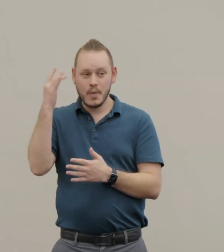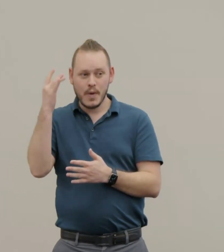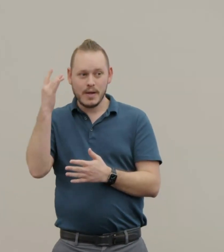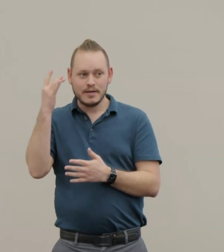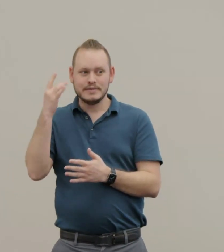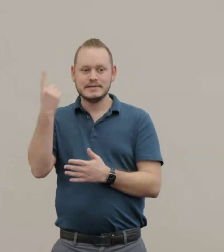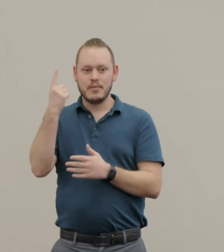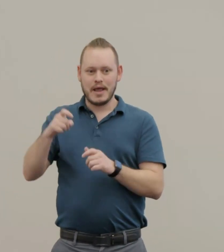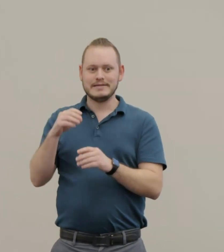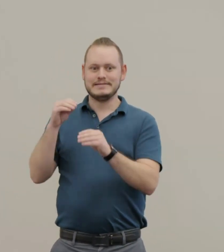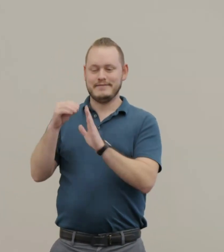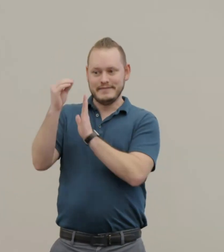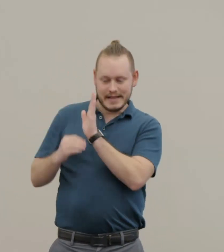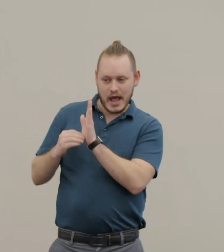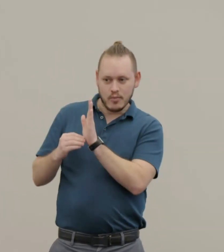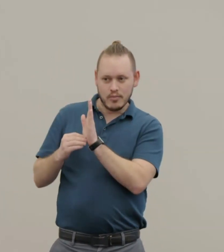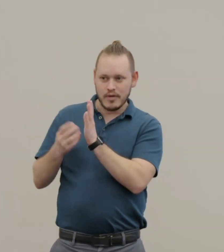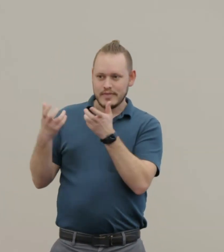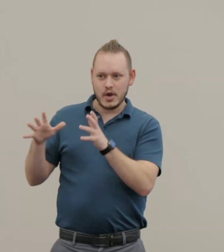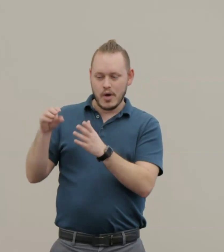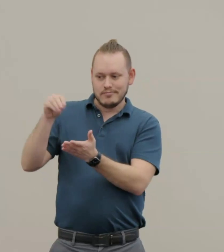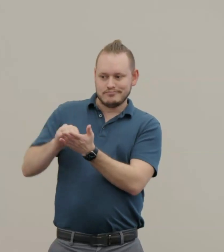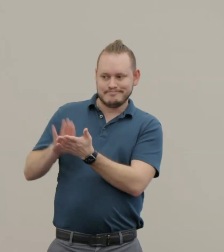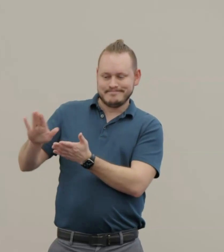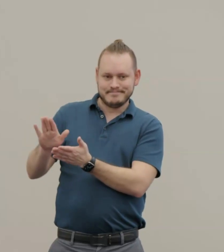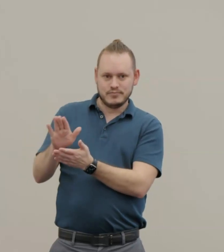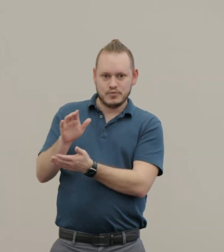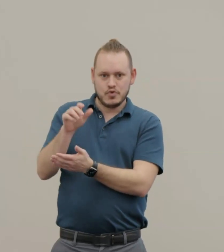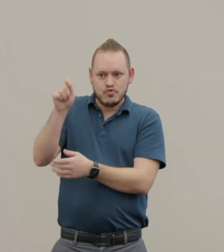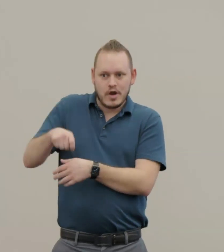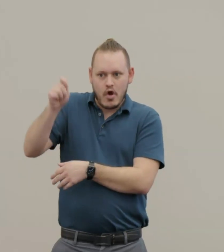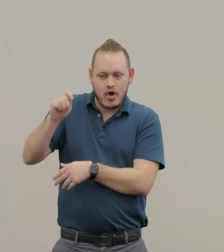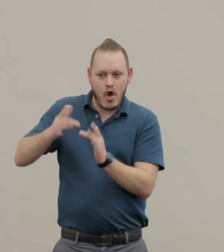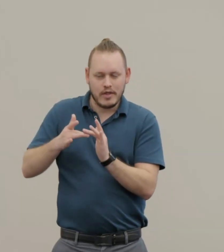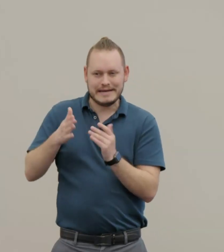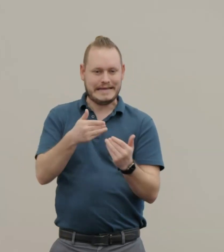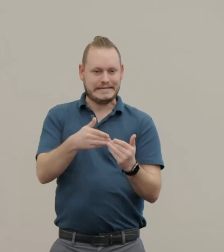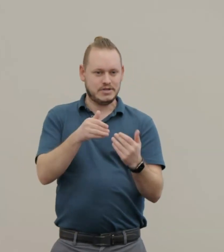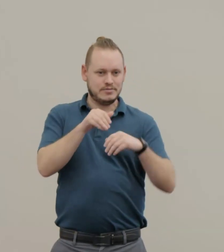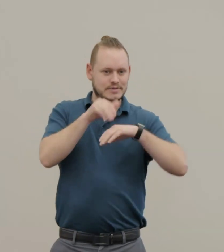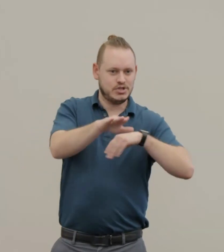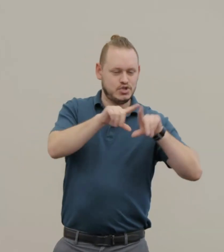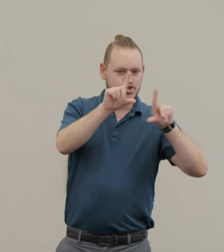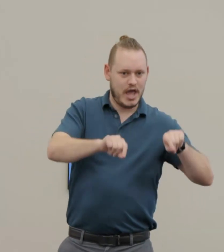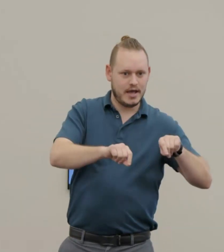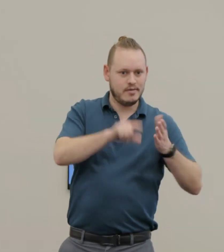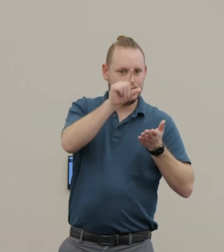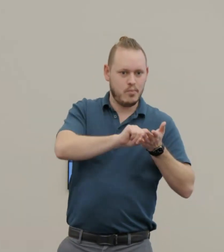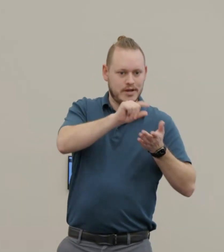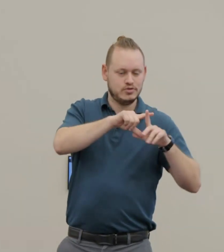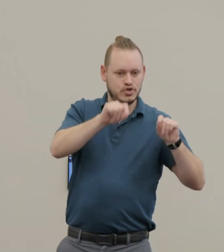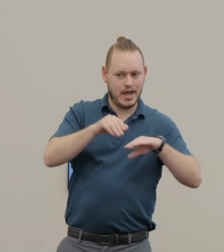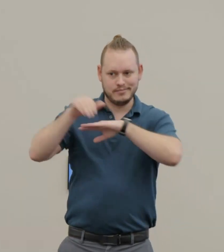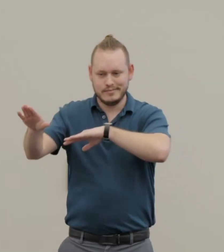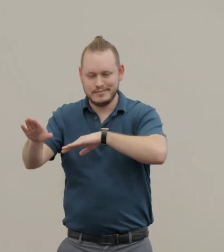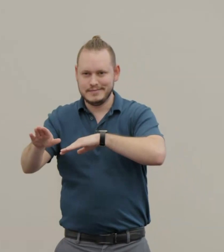because someone has to fill it out and they don't want to put their credit card online, or it's much easier to send a check. They want to print the form and send the check.